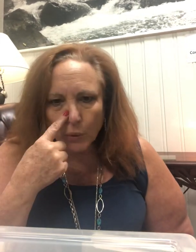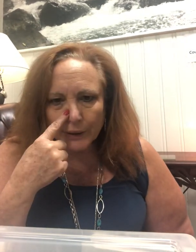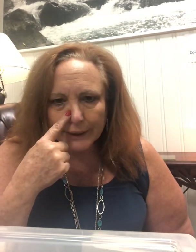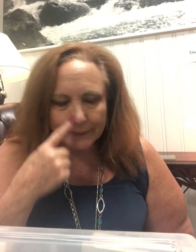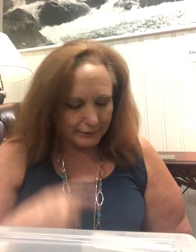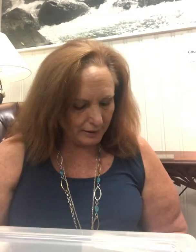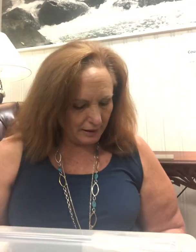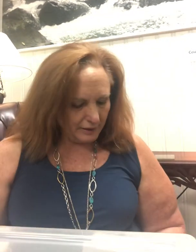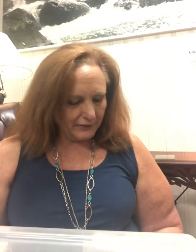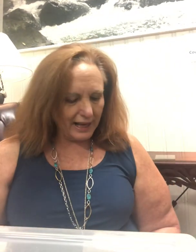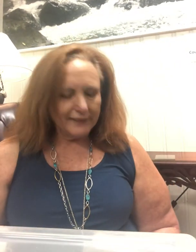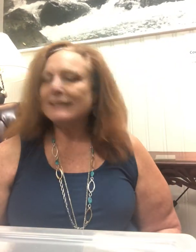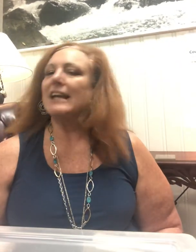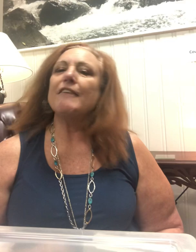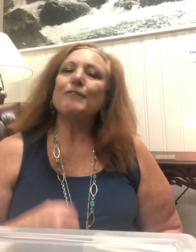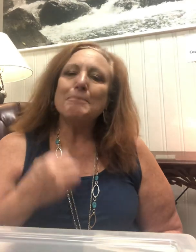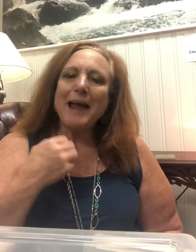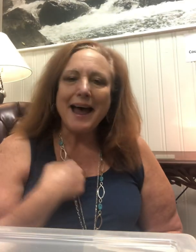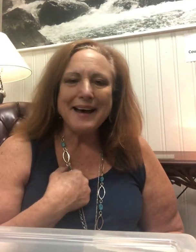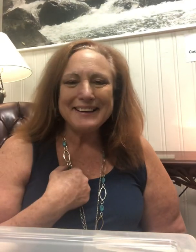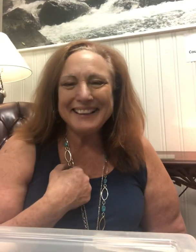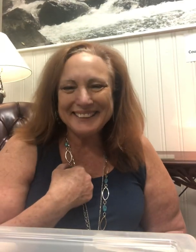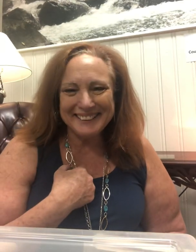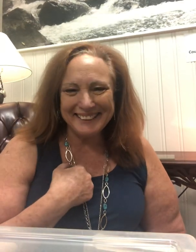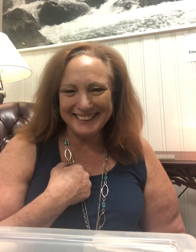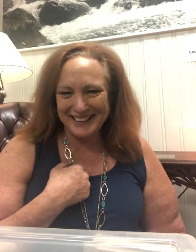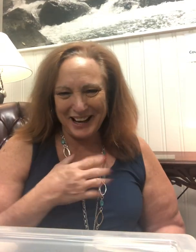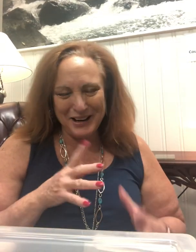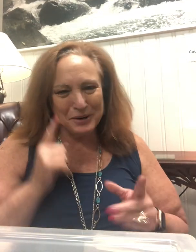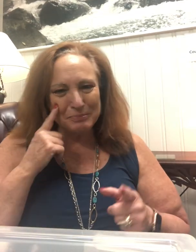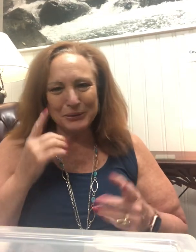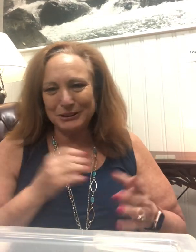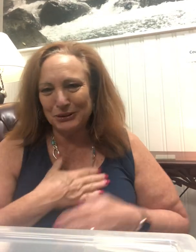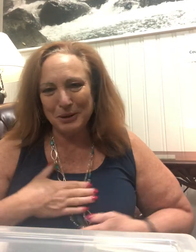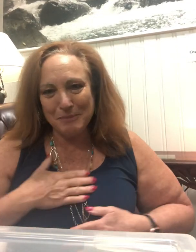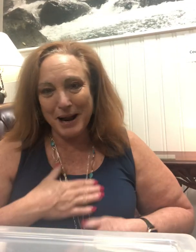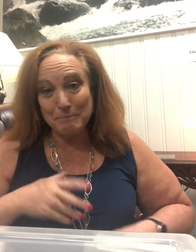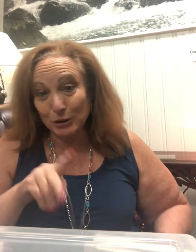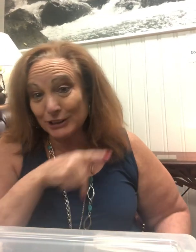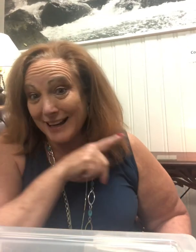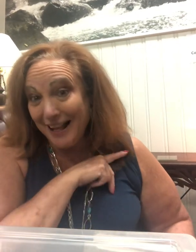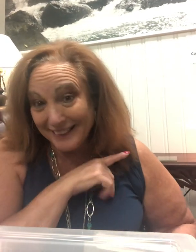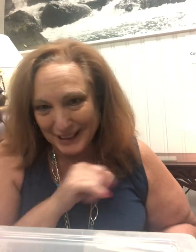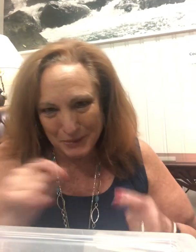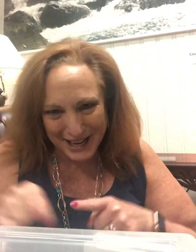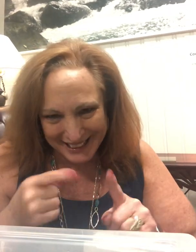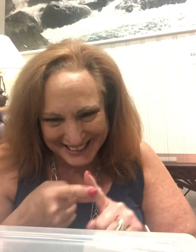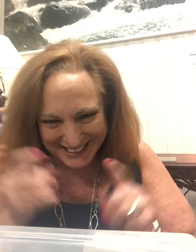Boring. Okay, the sign for mad. I hope you enjoy my personality when I